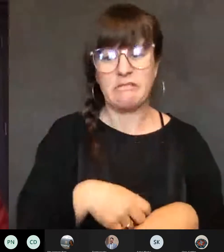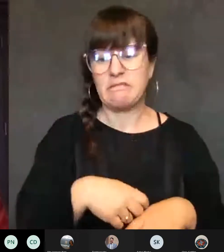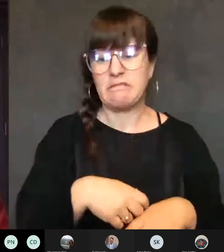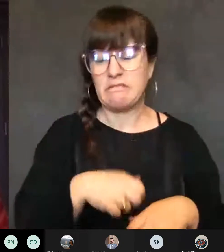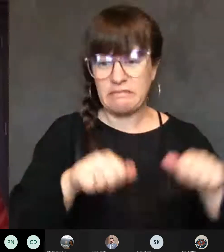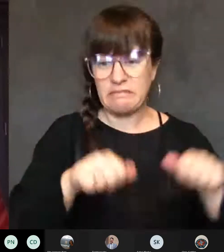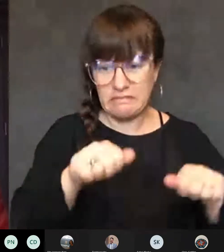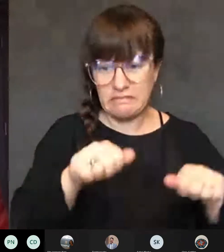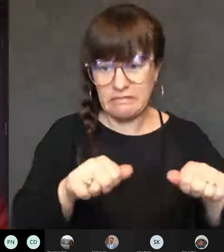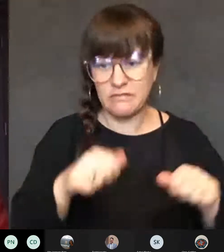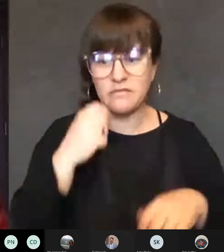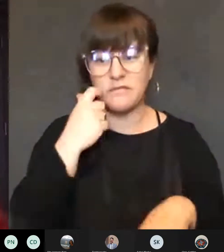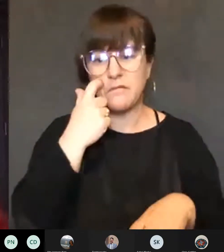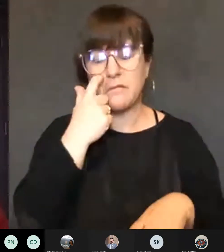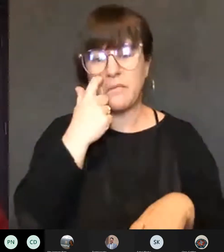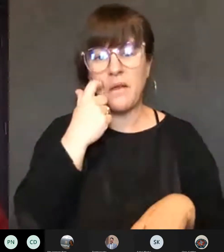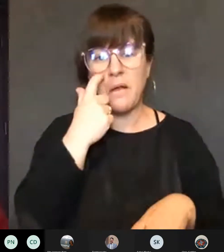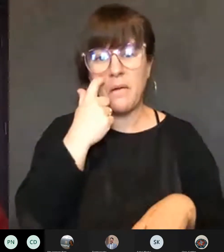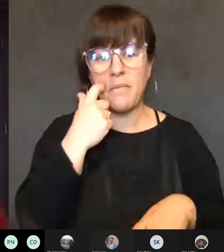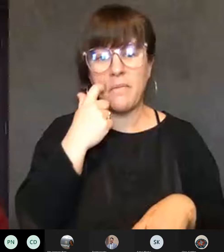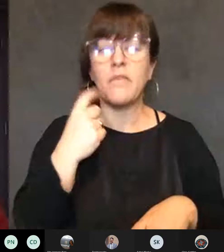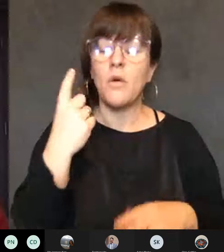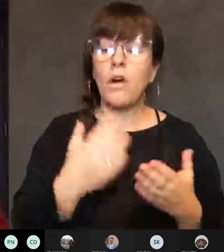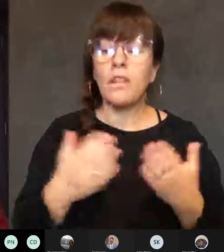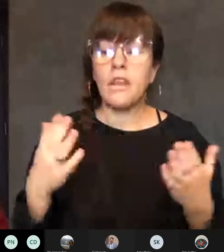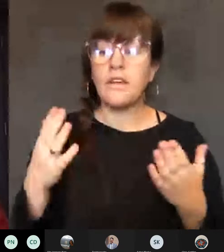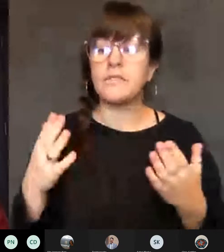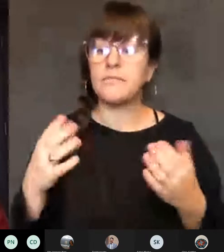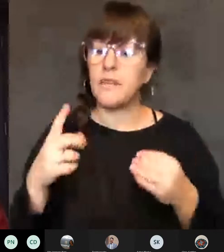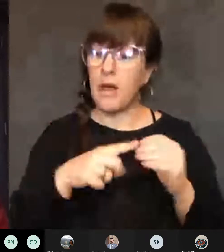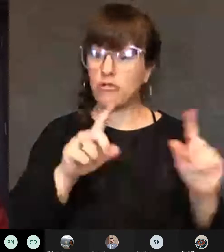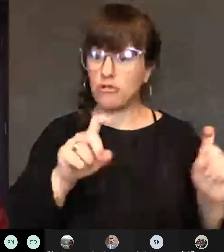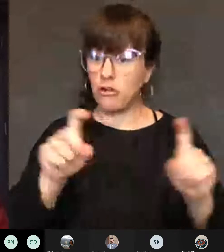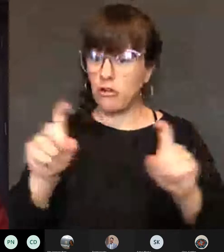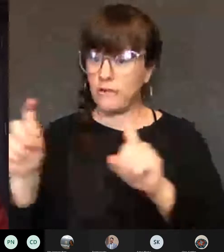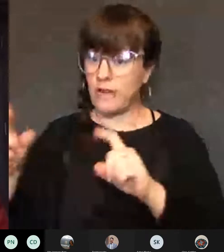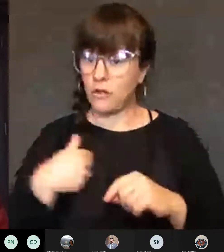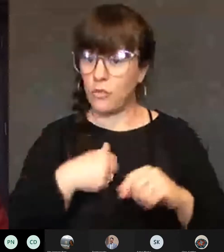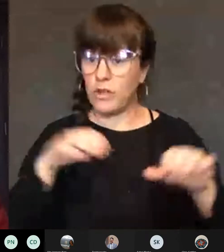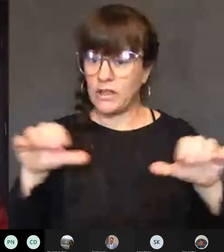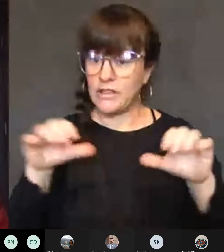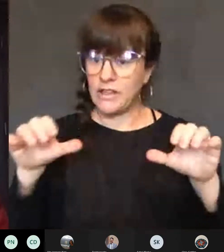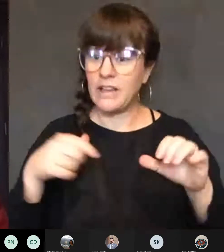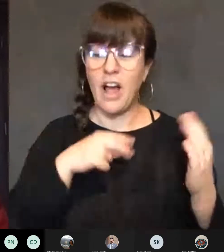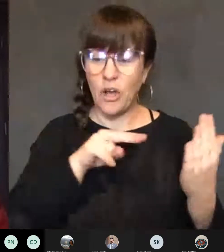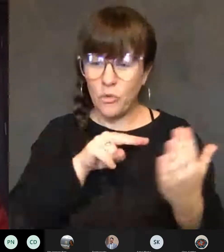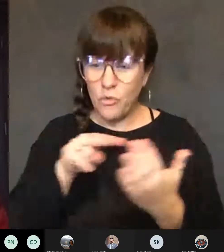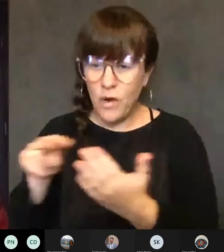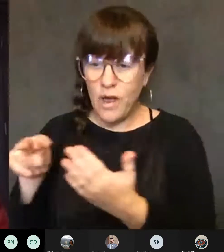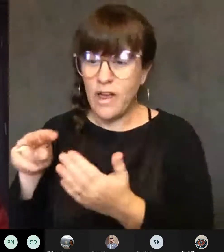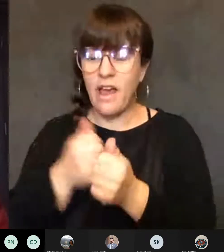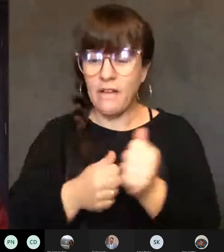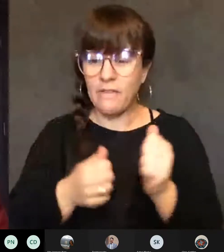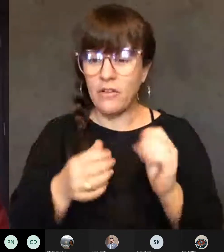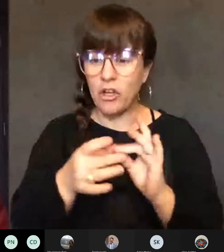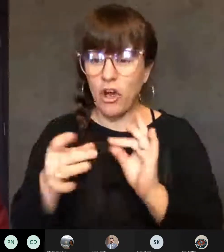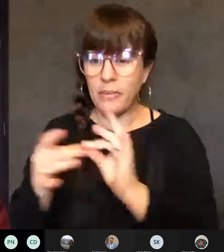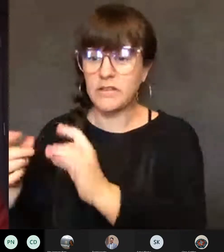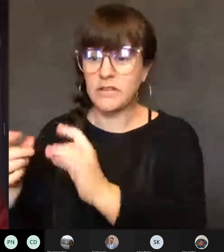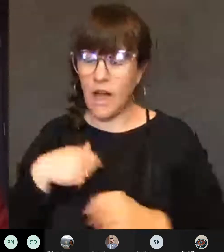thing about all the surveying that we did, I've read every single comment on all of those surveys, and I was kind of